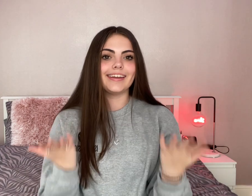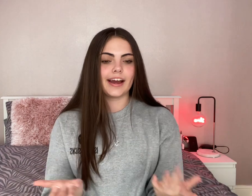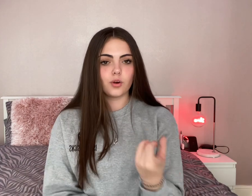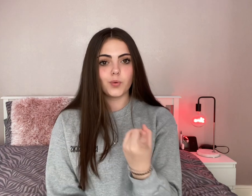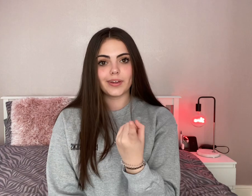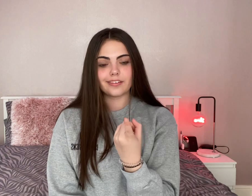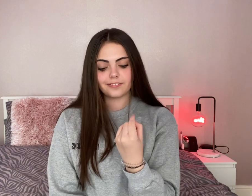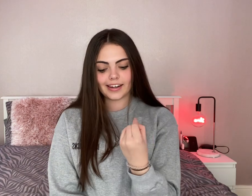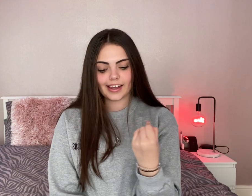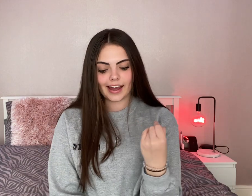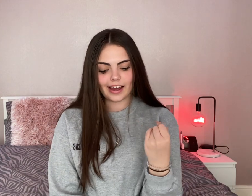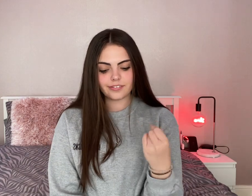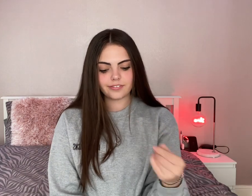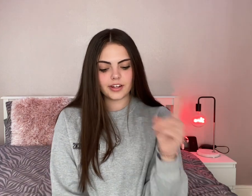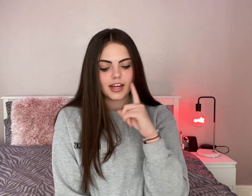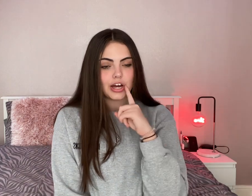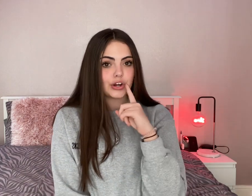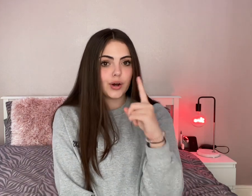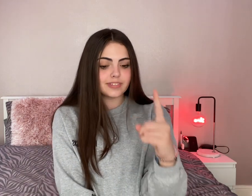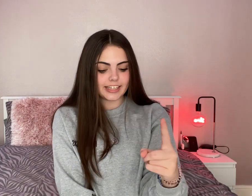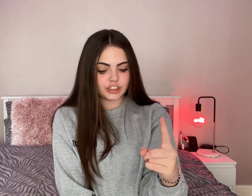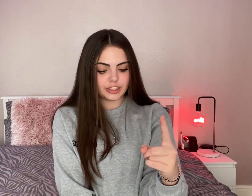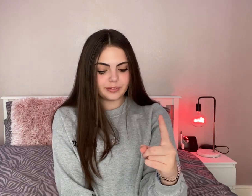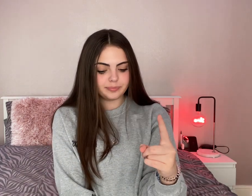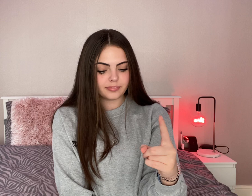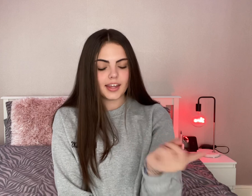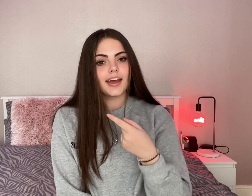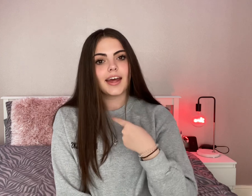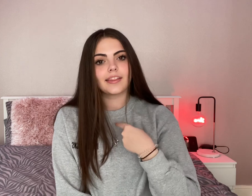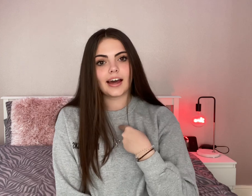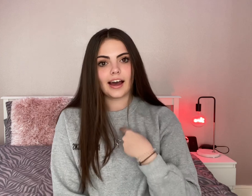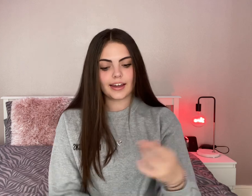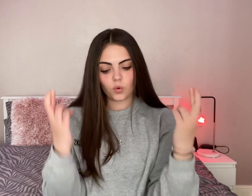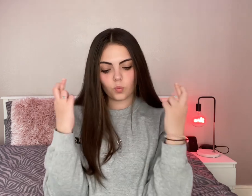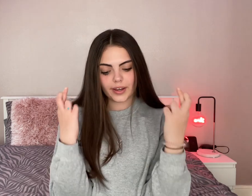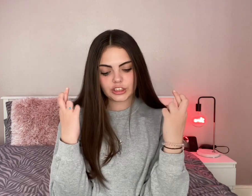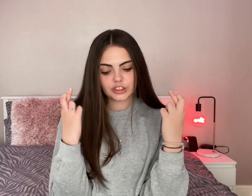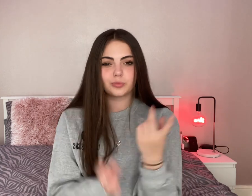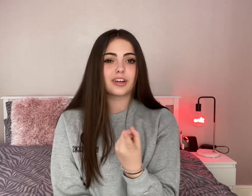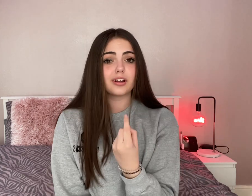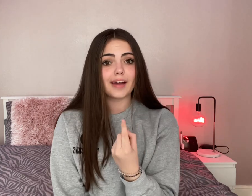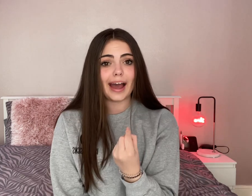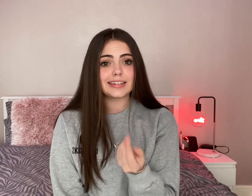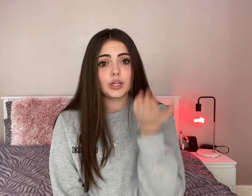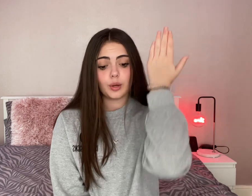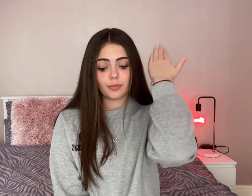Now we can finally have a conversation that I wish we could have had